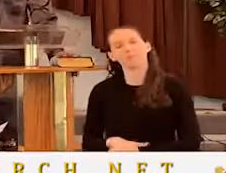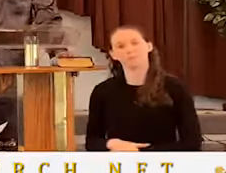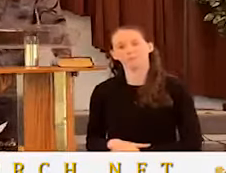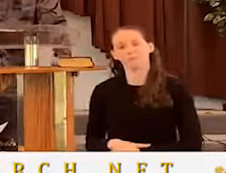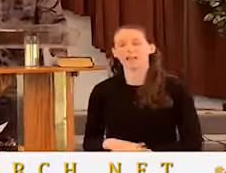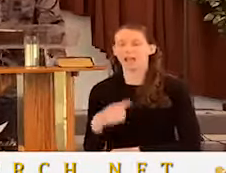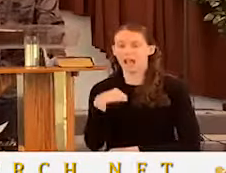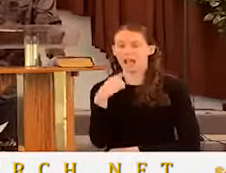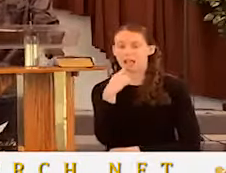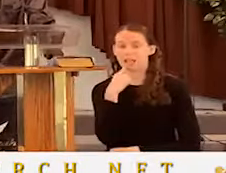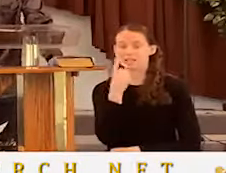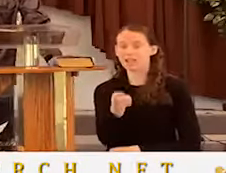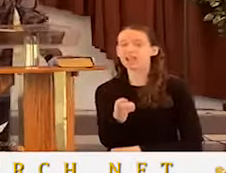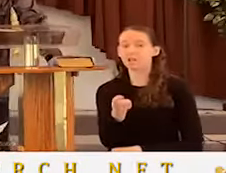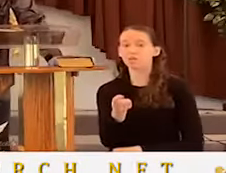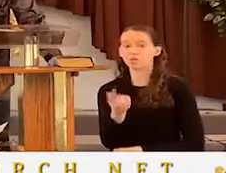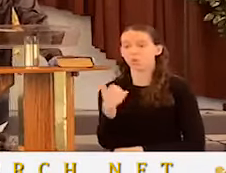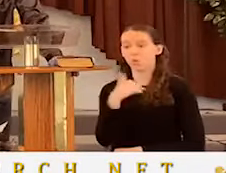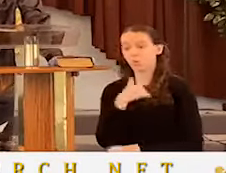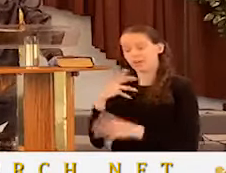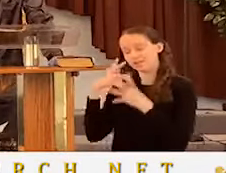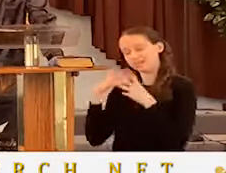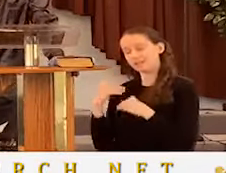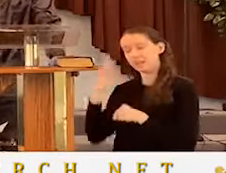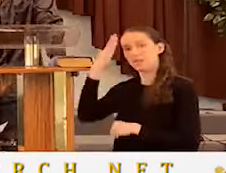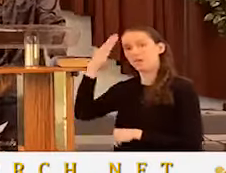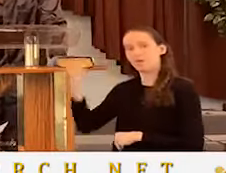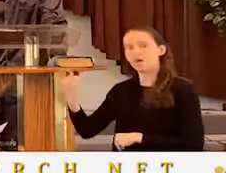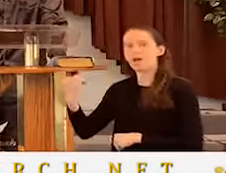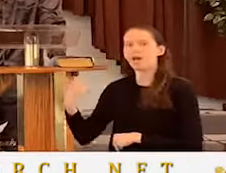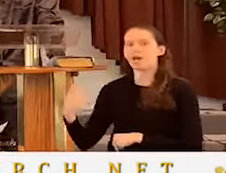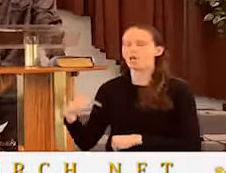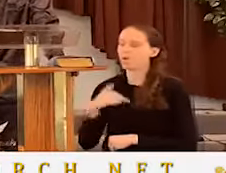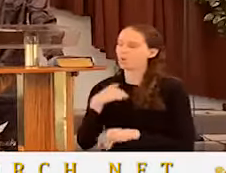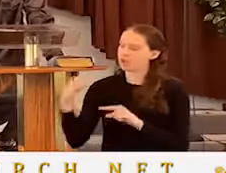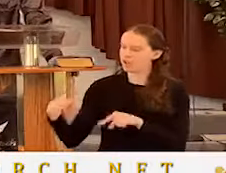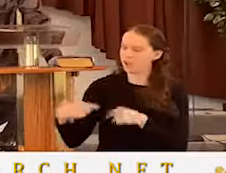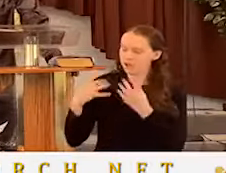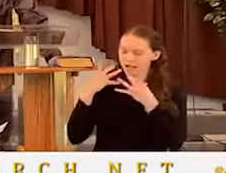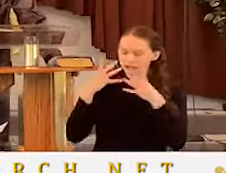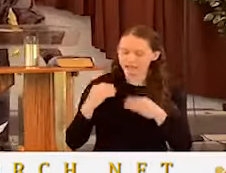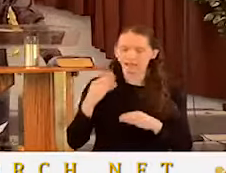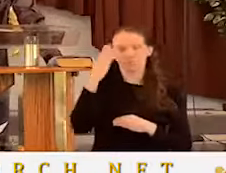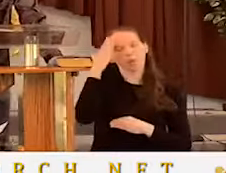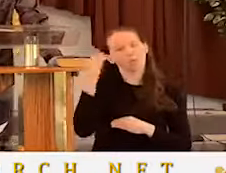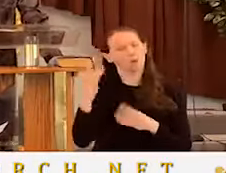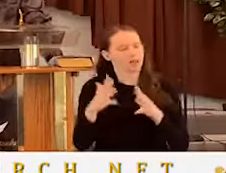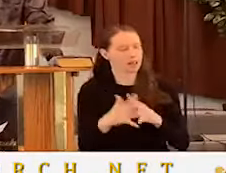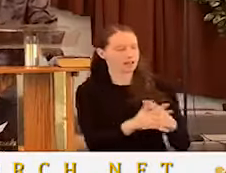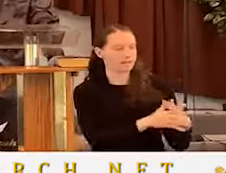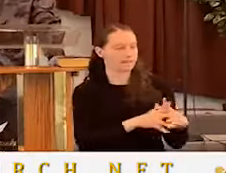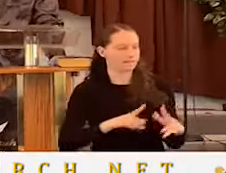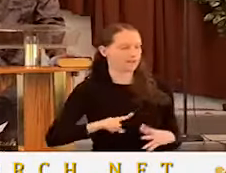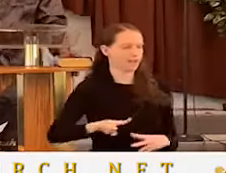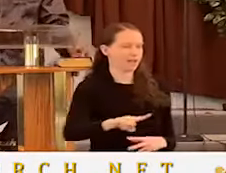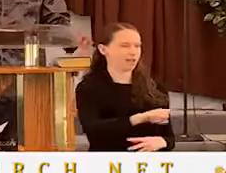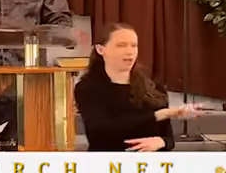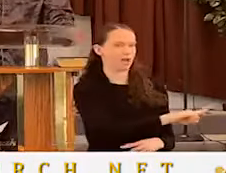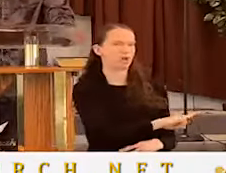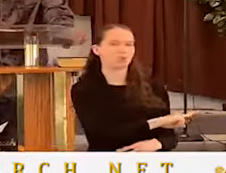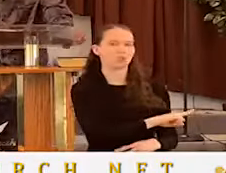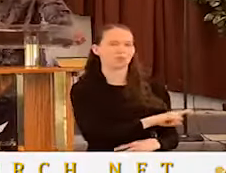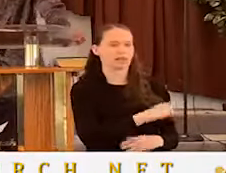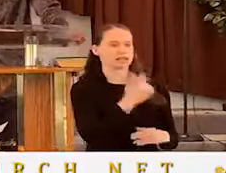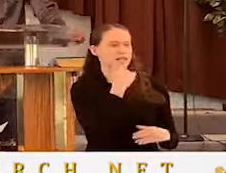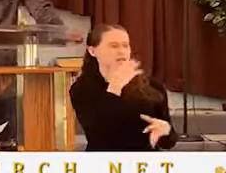Yeah. I'm going to tell you why we were asleep. We were asleep while America was gutting